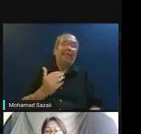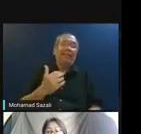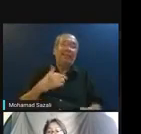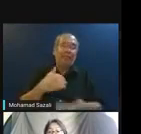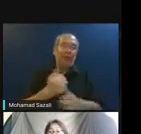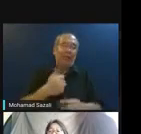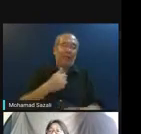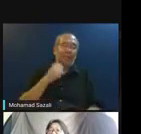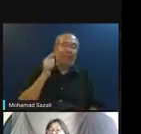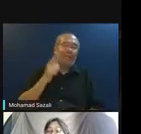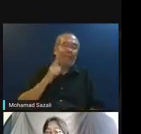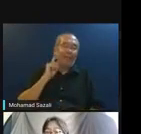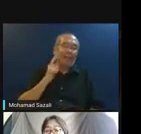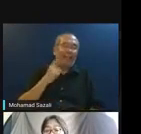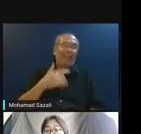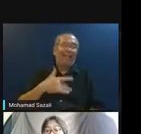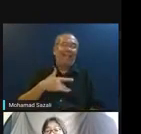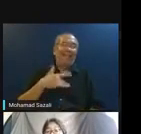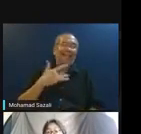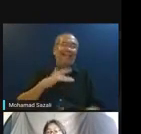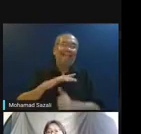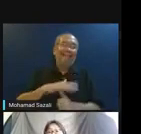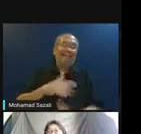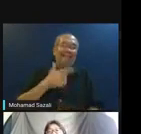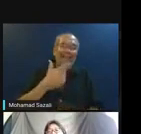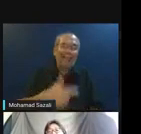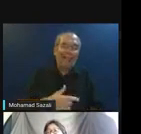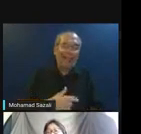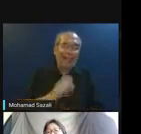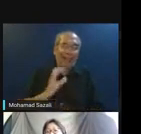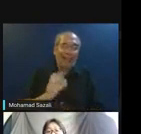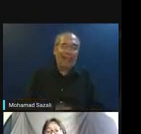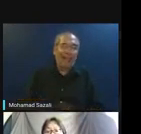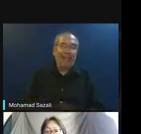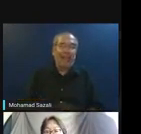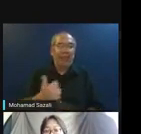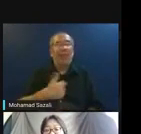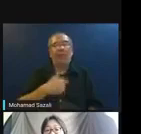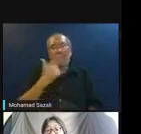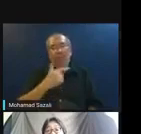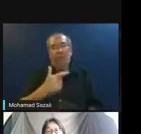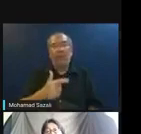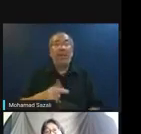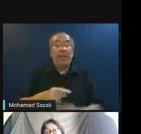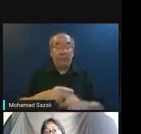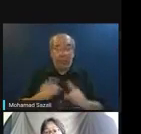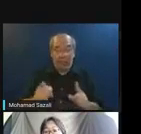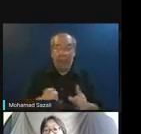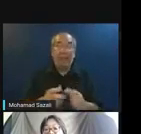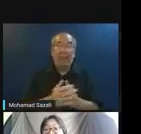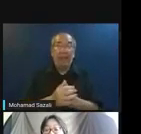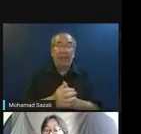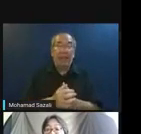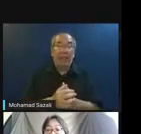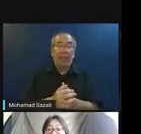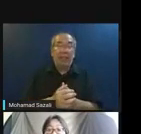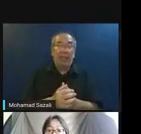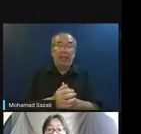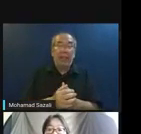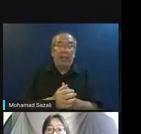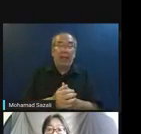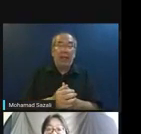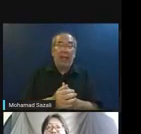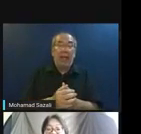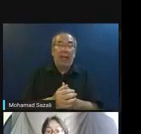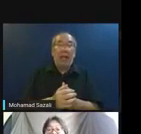a little bit or using my voice. But I will not use it in front of other public because if I say it wrongly, people will laugh at